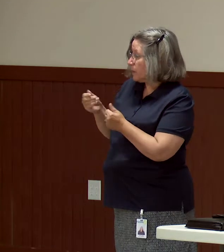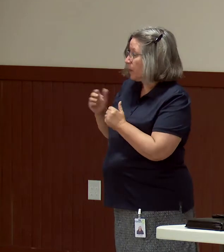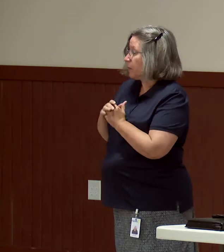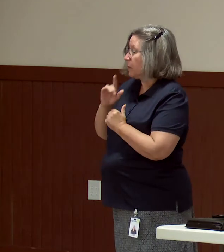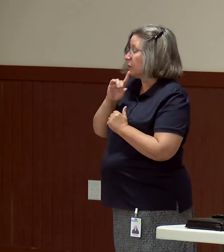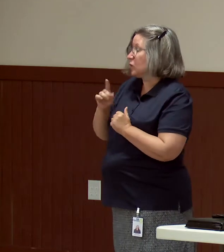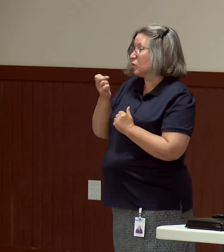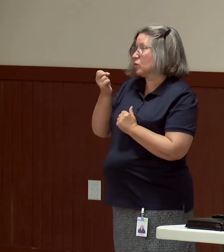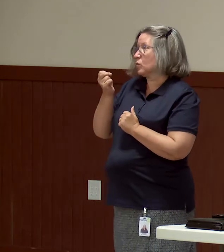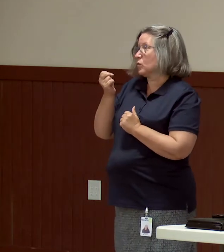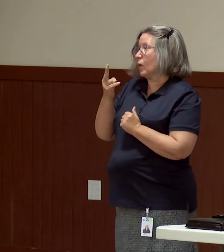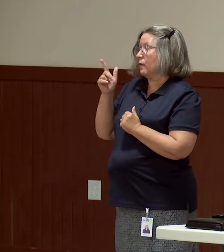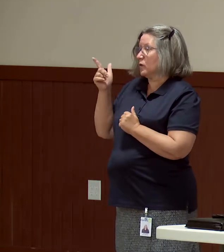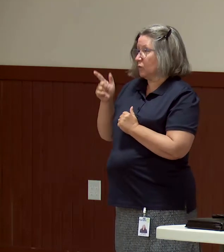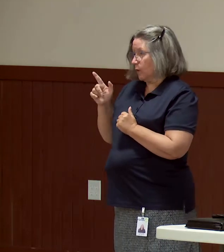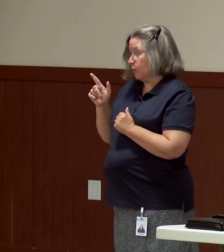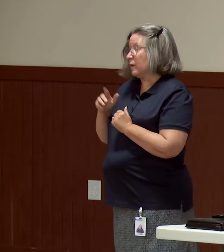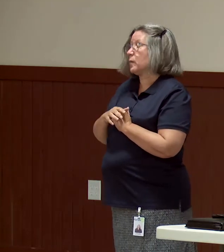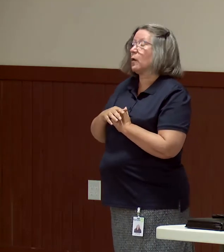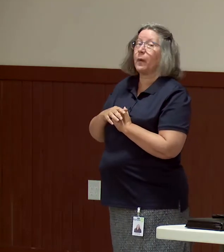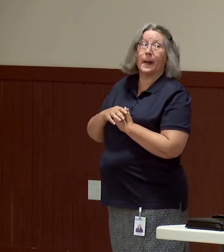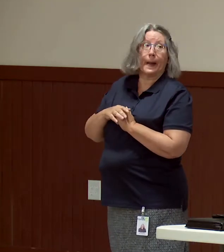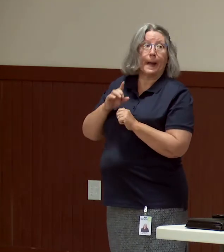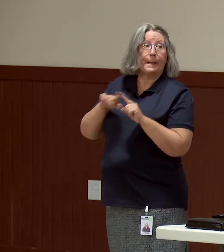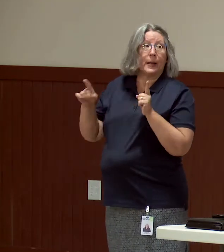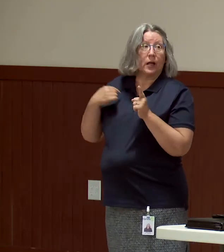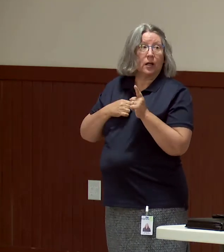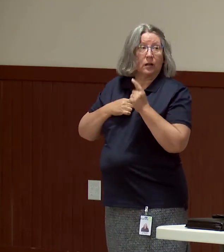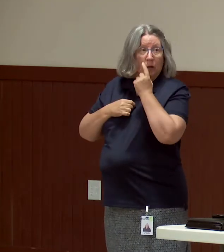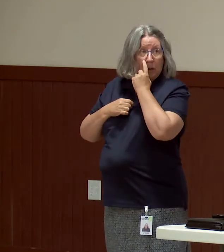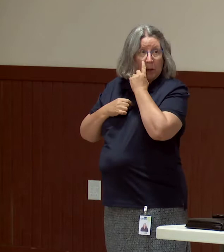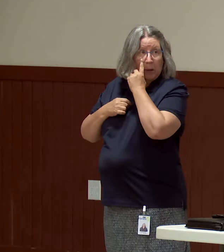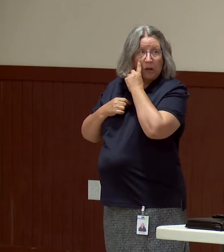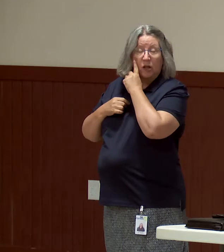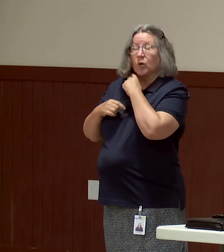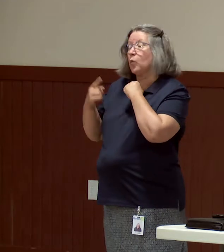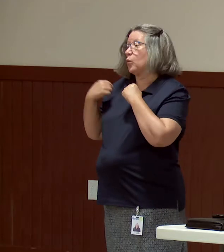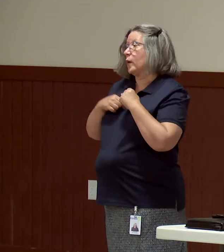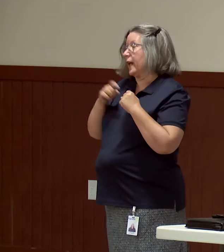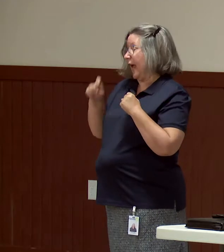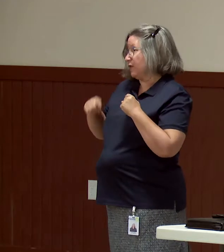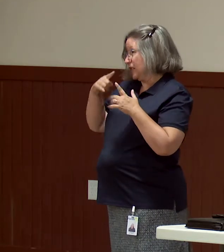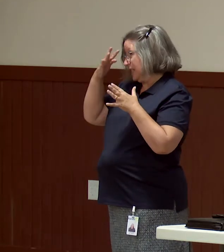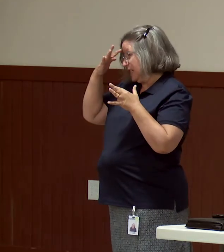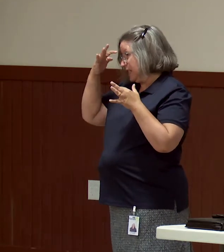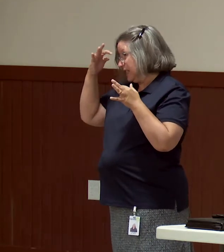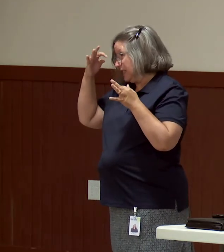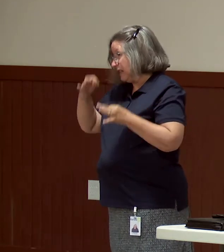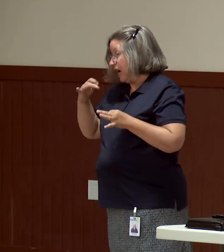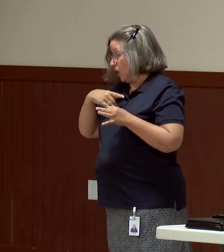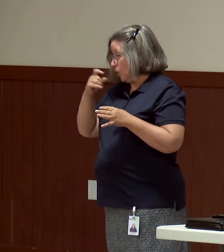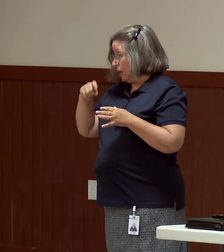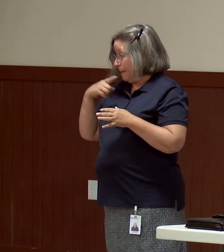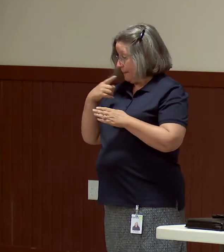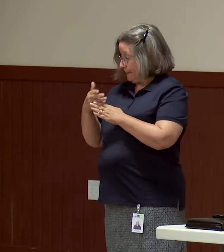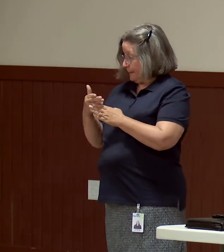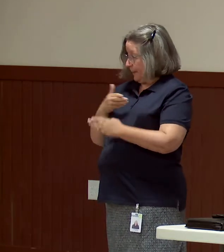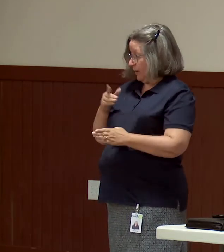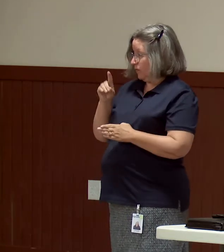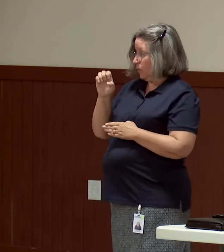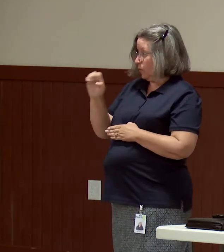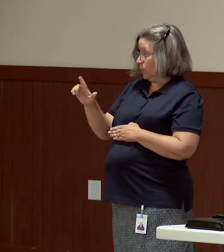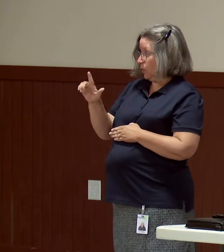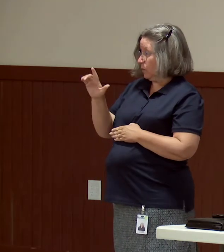have until December 31st of 2024 to obligate the funds, to decide how we're going to spend them, to contract for those uses, and then until